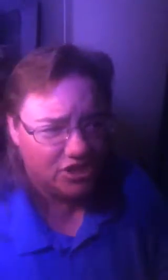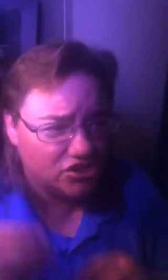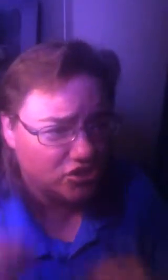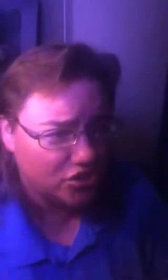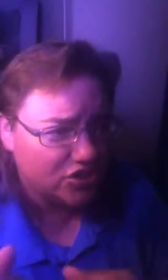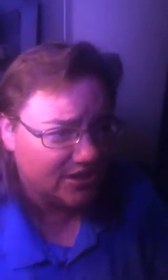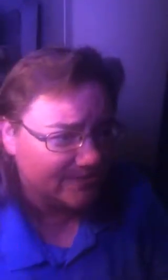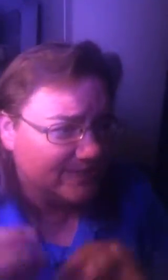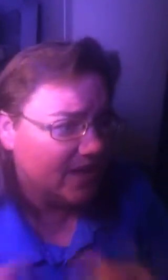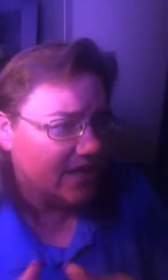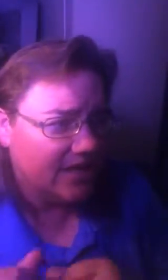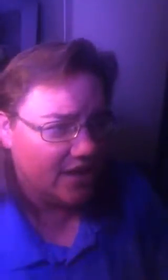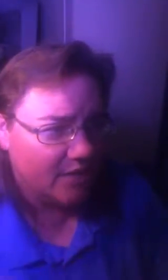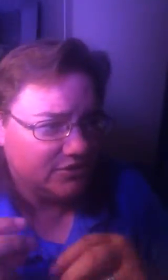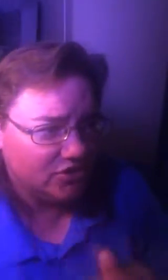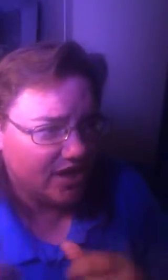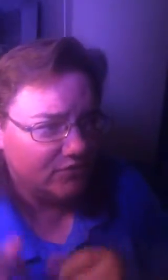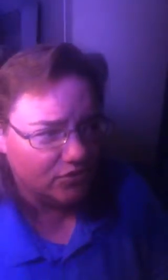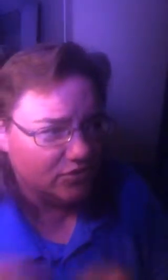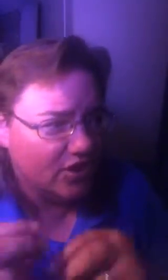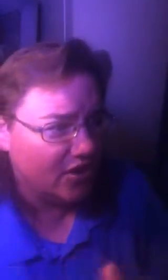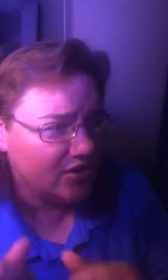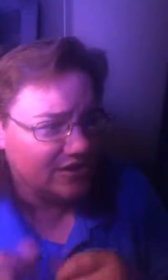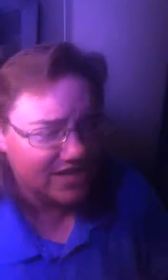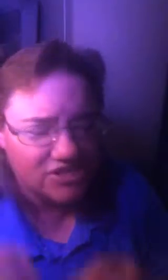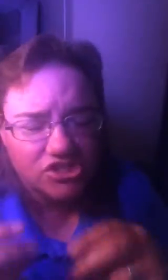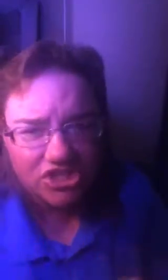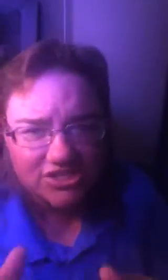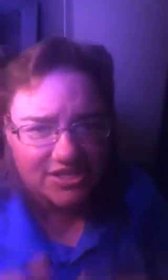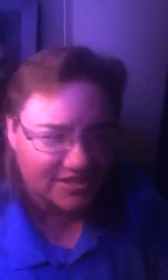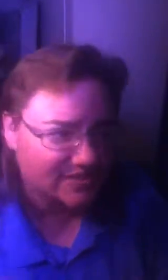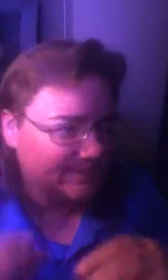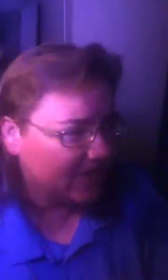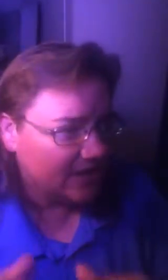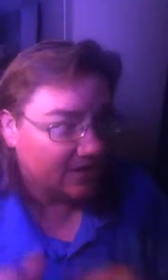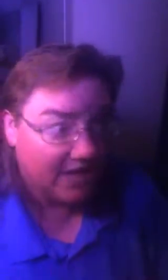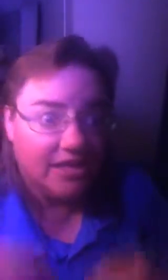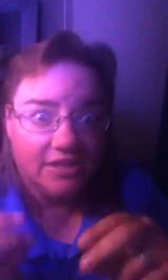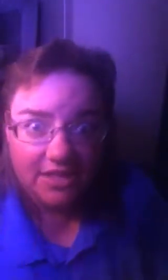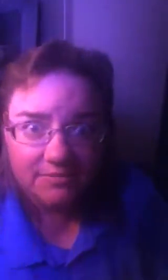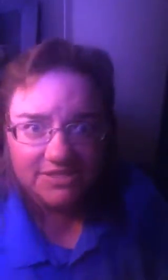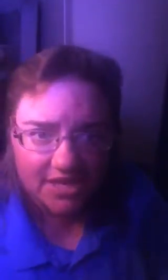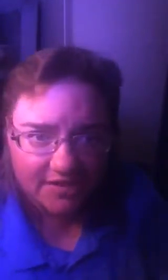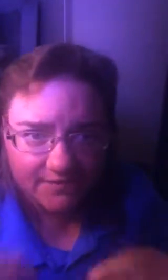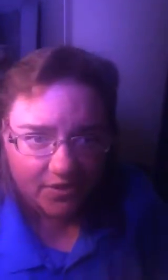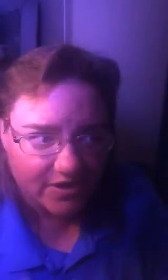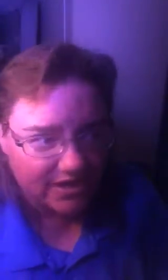This journey cannot be traveled on unless Jesus can lead me safe on. I